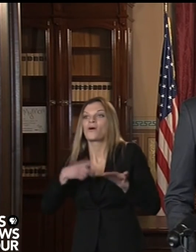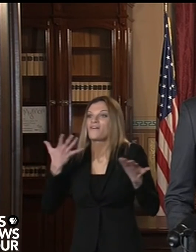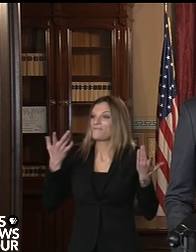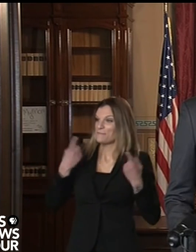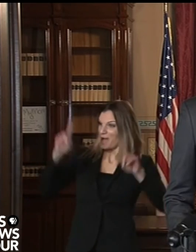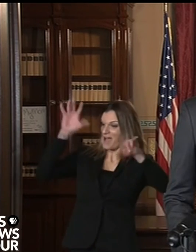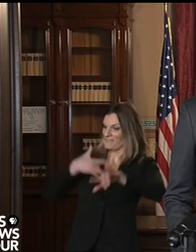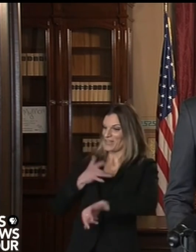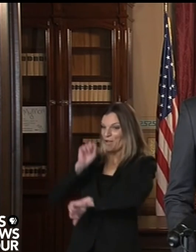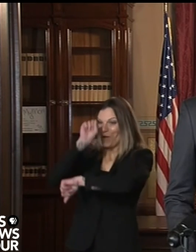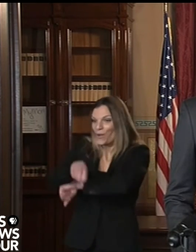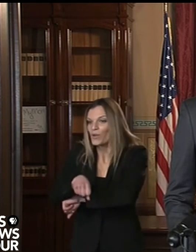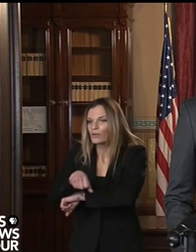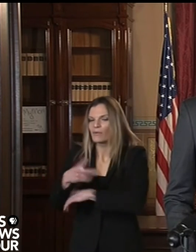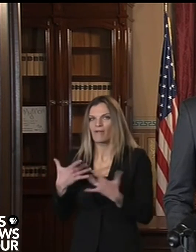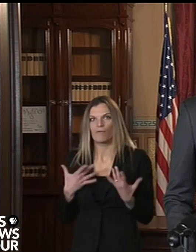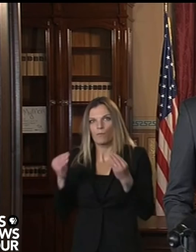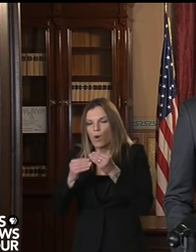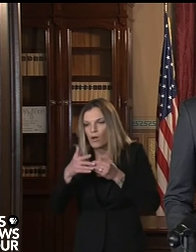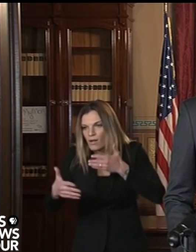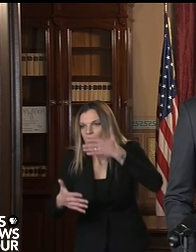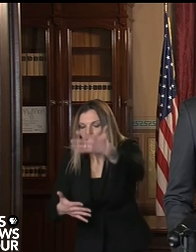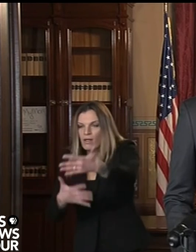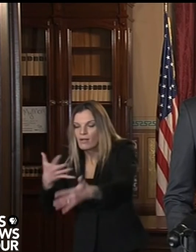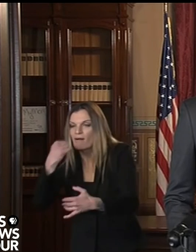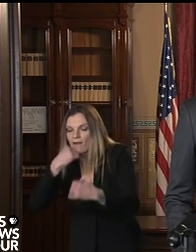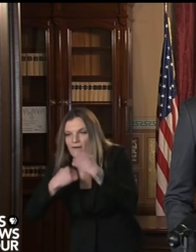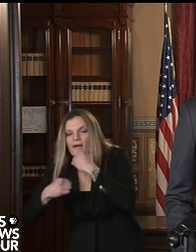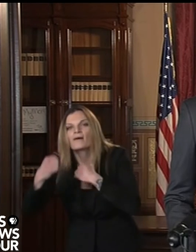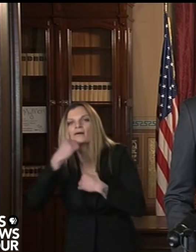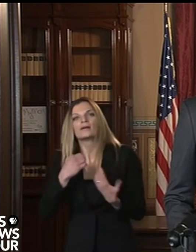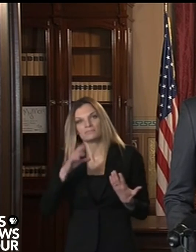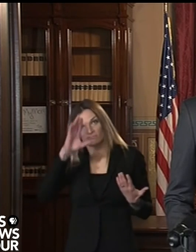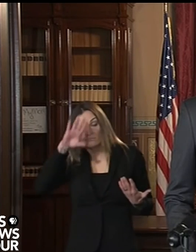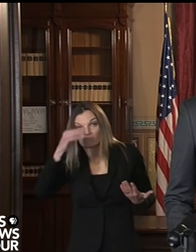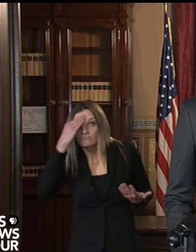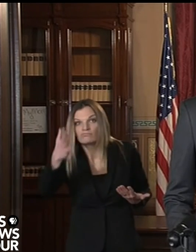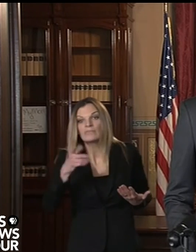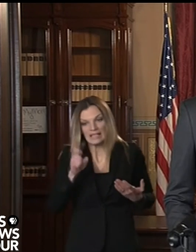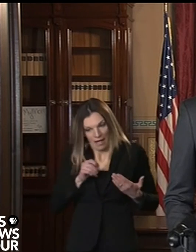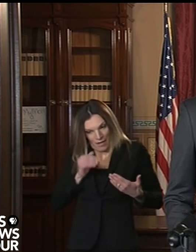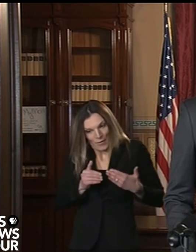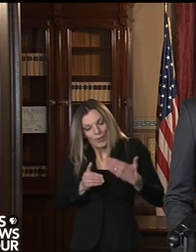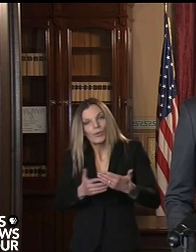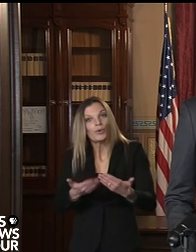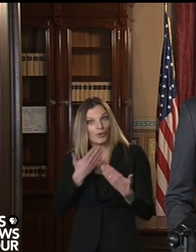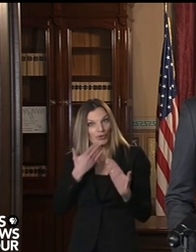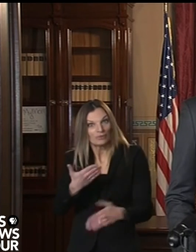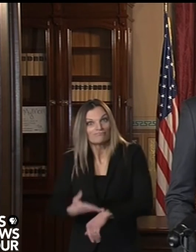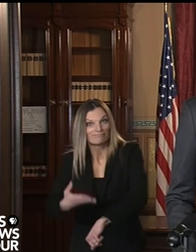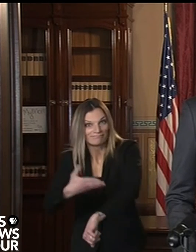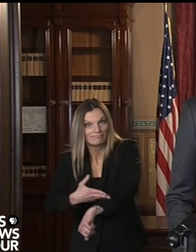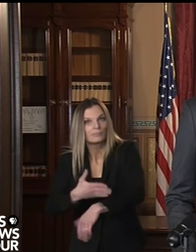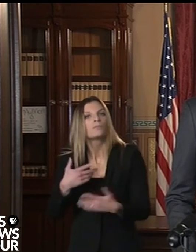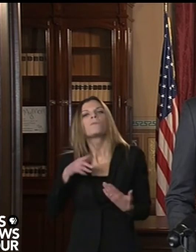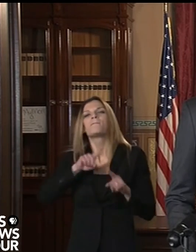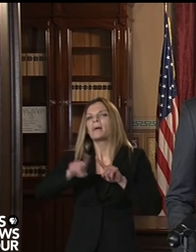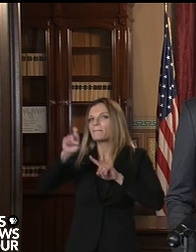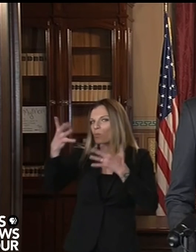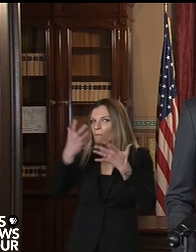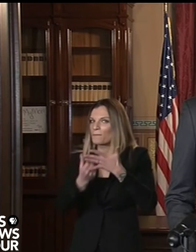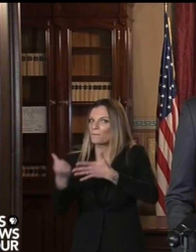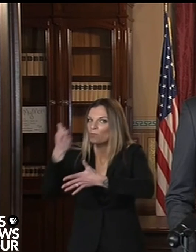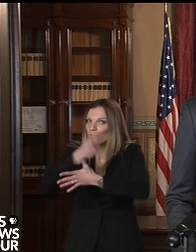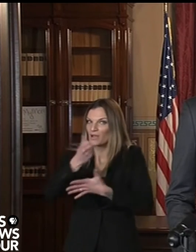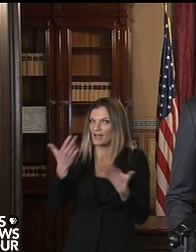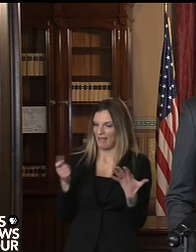to climb. Along with several specific initiatives, we'll be prioritizing the following goals: maintaining and